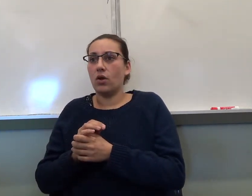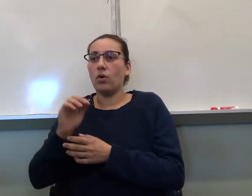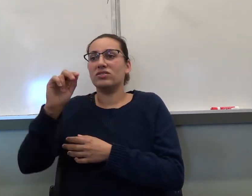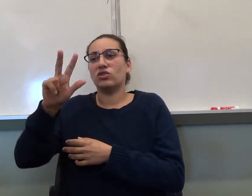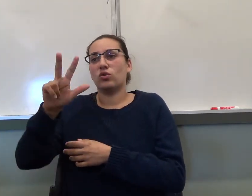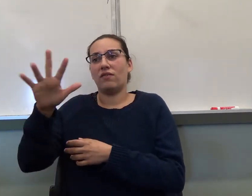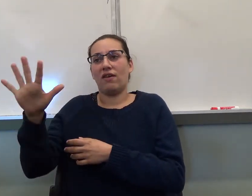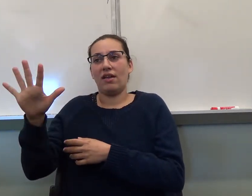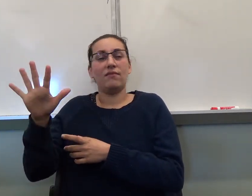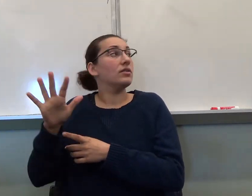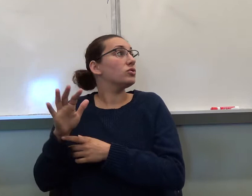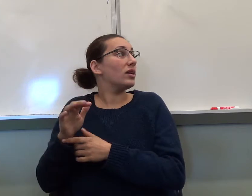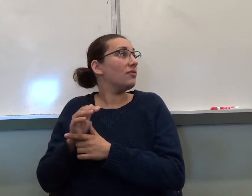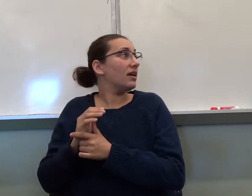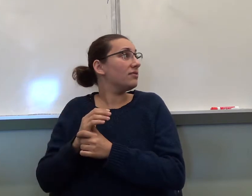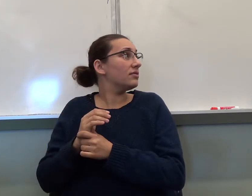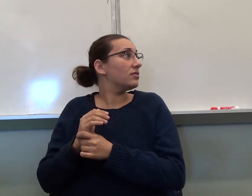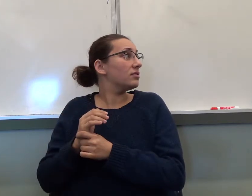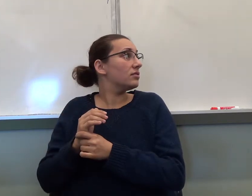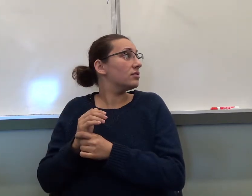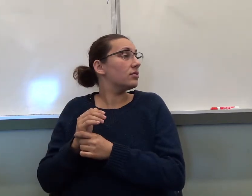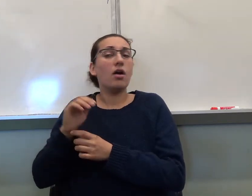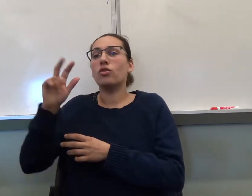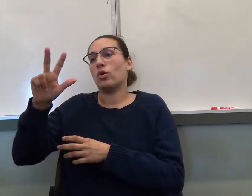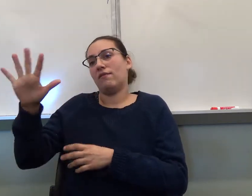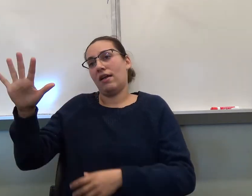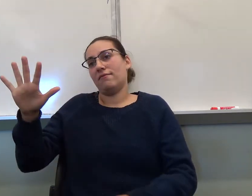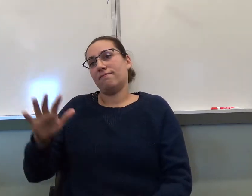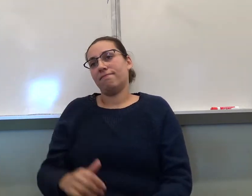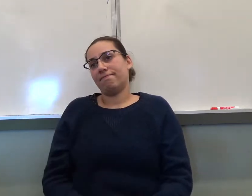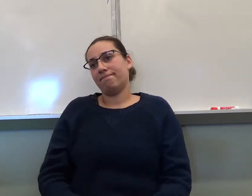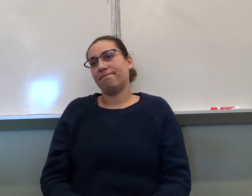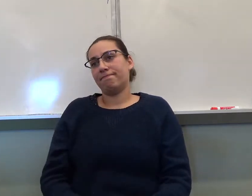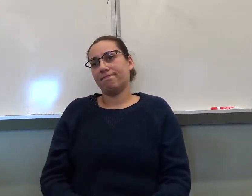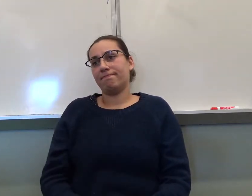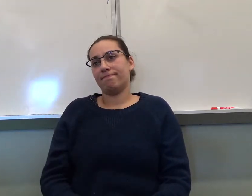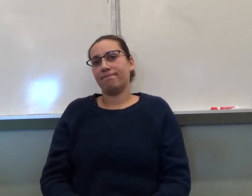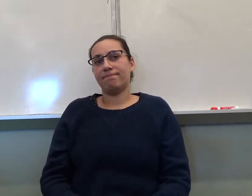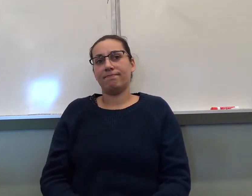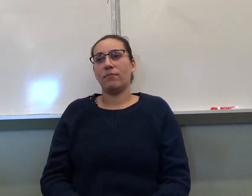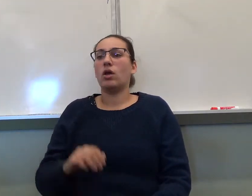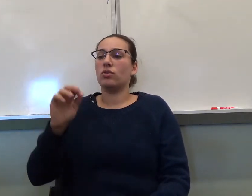be 25? No, 35. 35 more minutes.